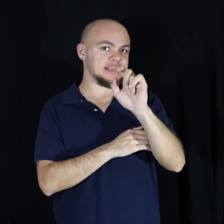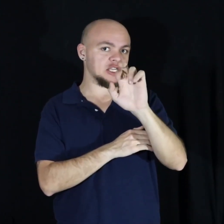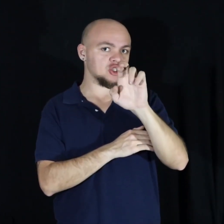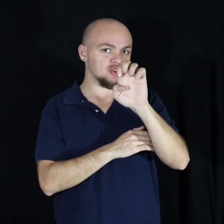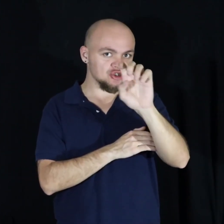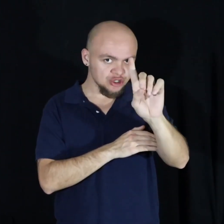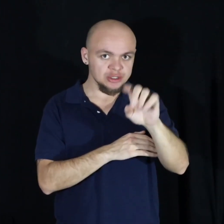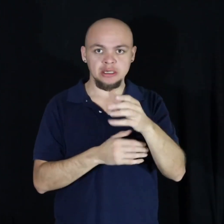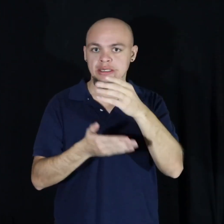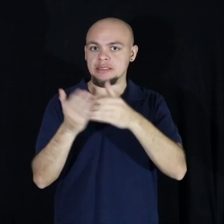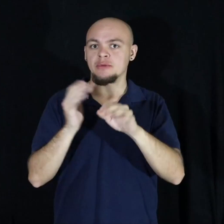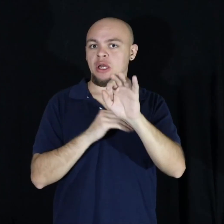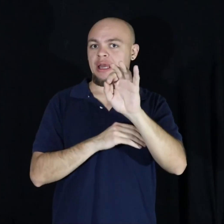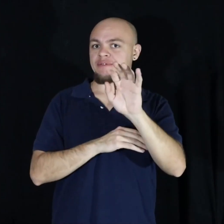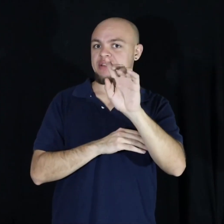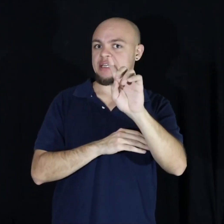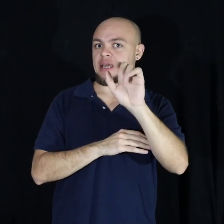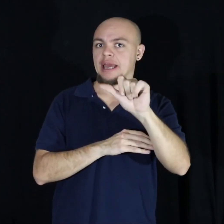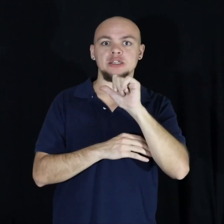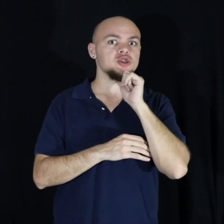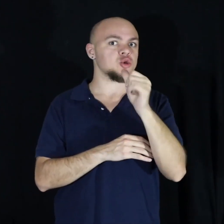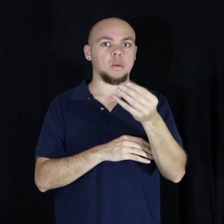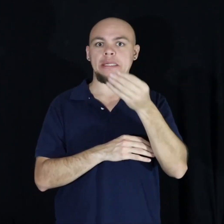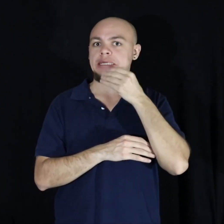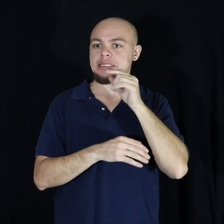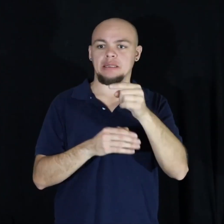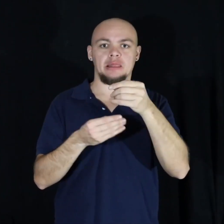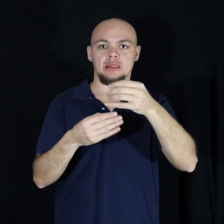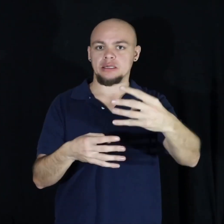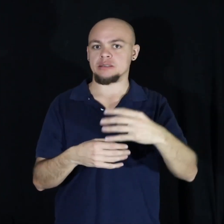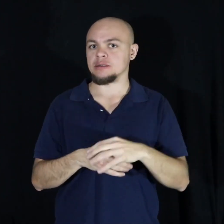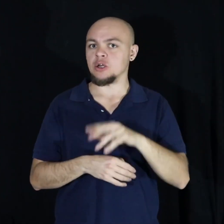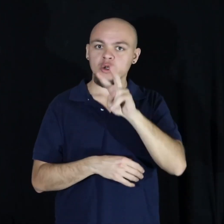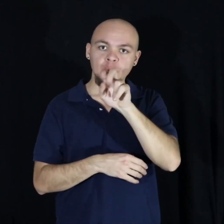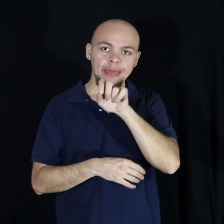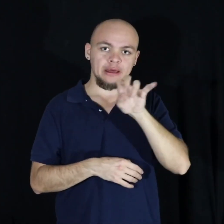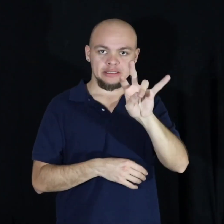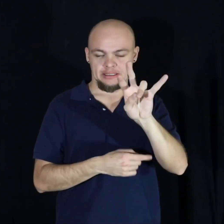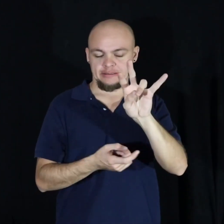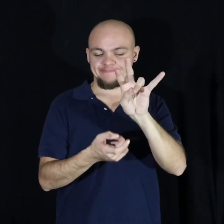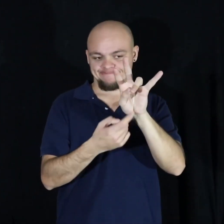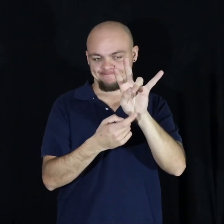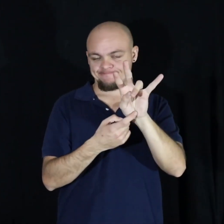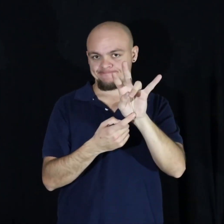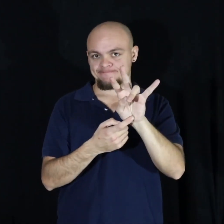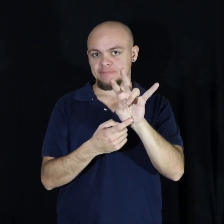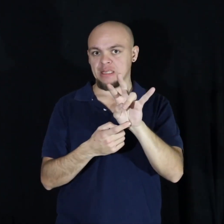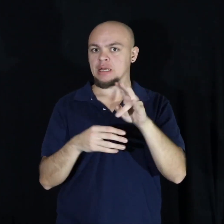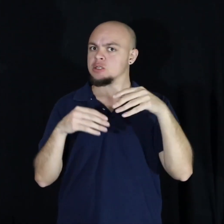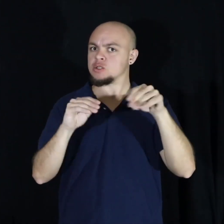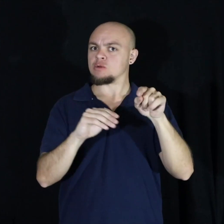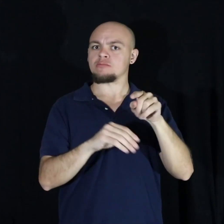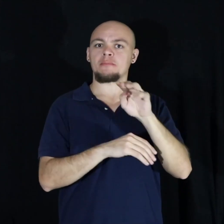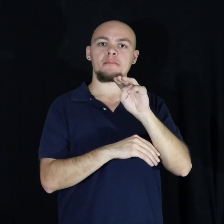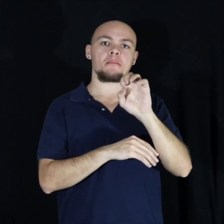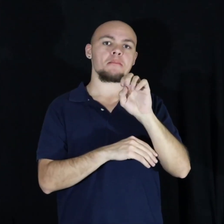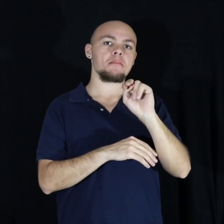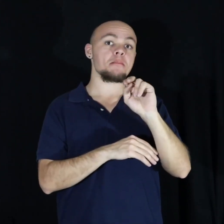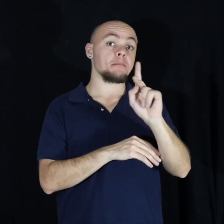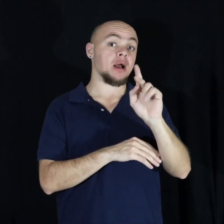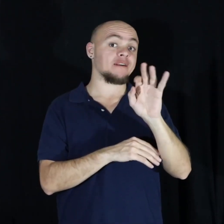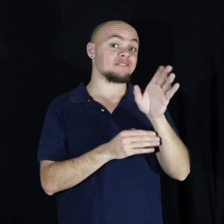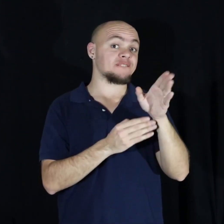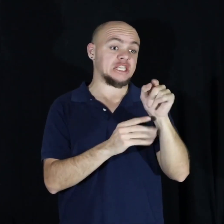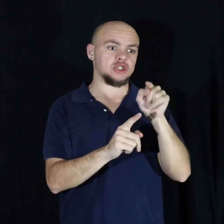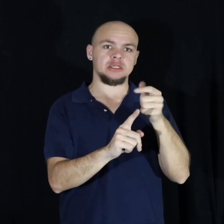are on the FDA's do not eat list. In 2007, what was sold as monkfish in Chicago turned